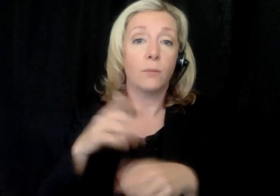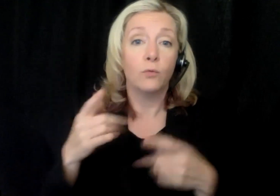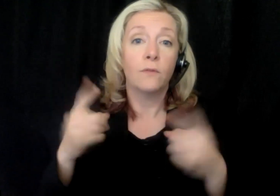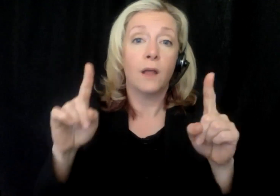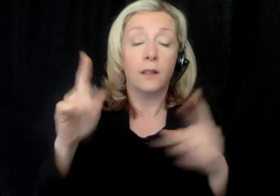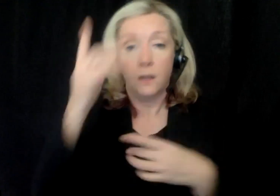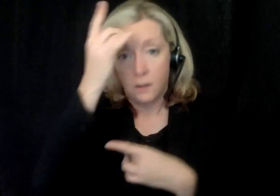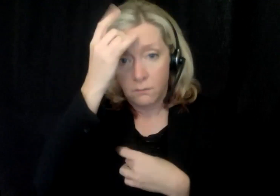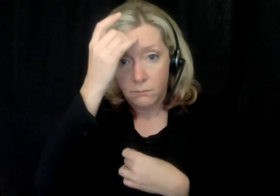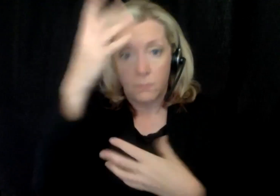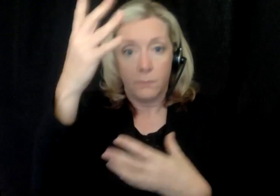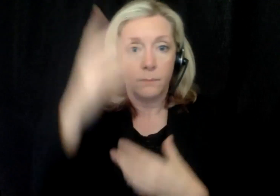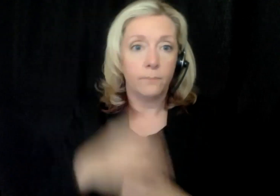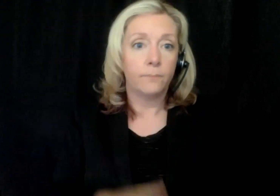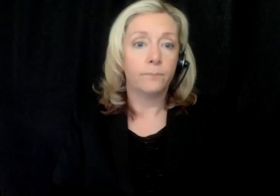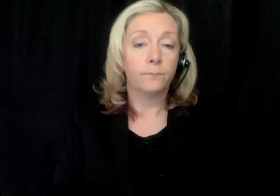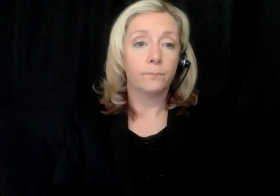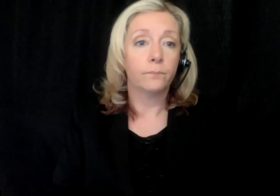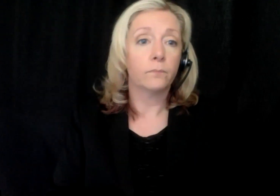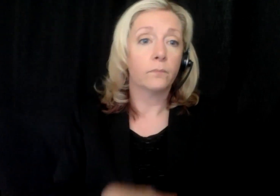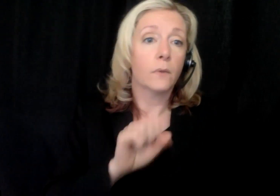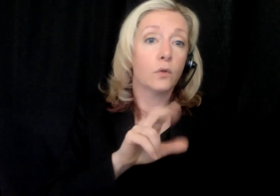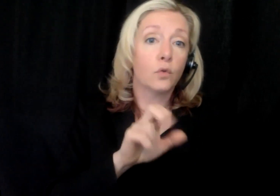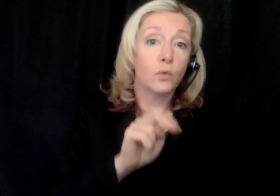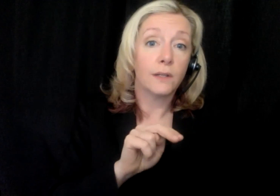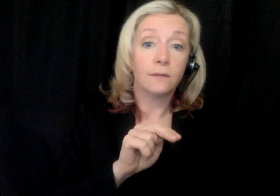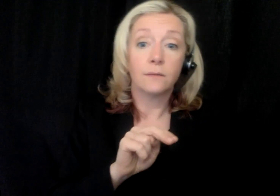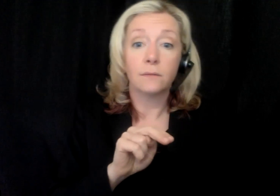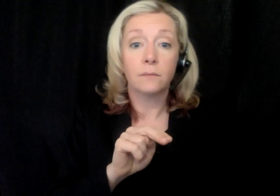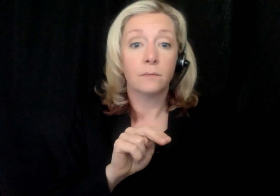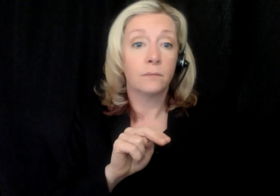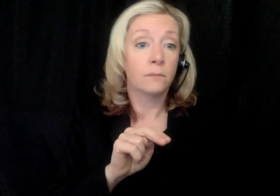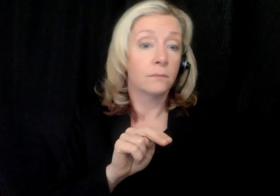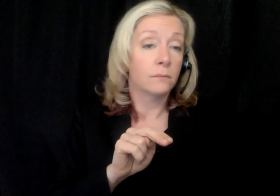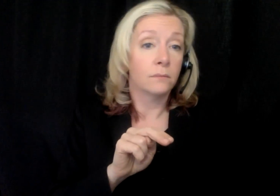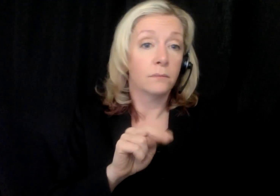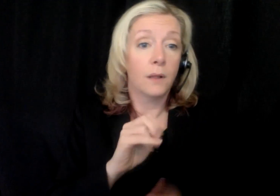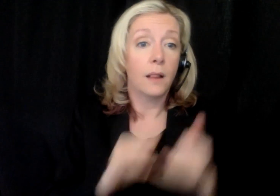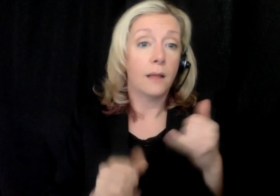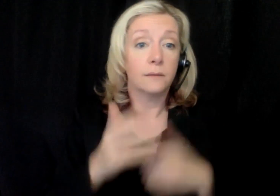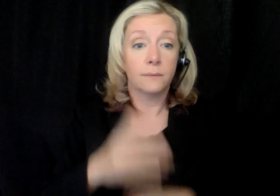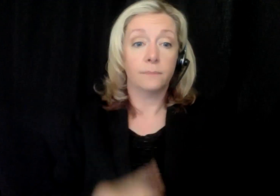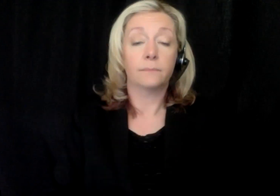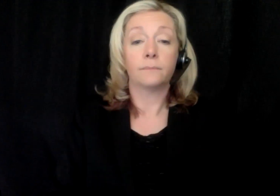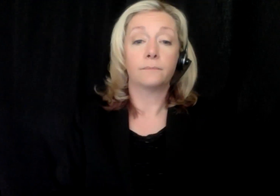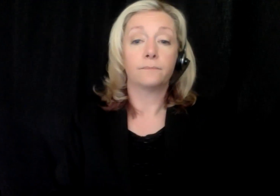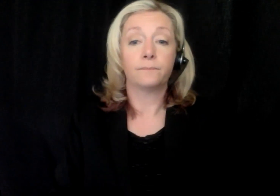Great. Okay. So Malloy, I'm going to give you the last comment here. Thank you.